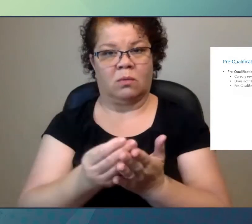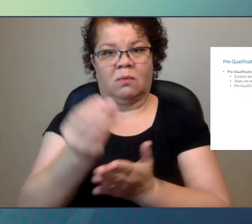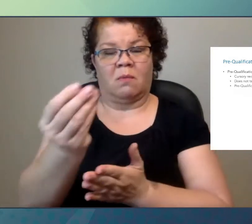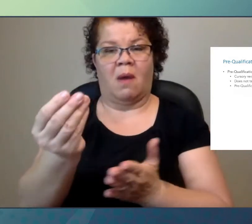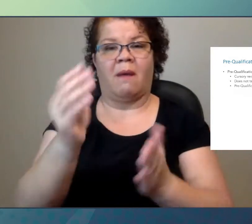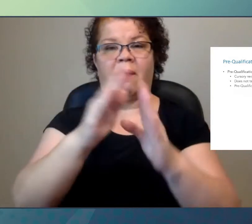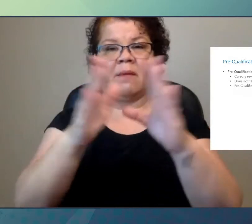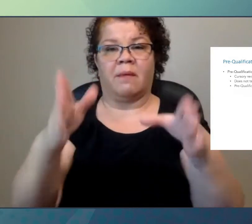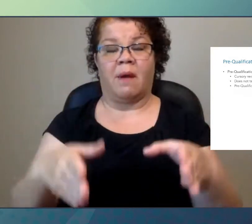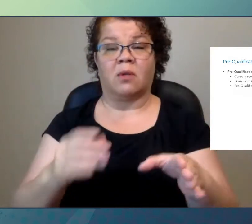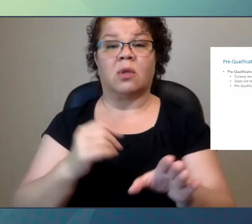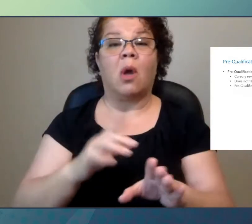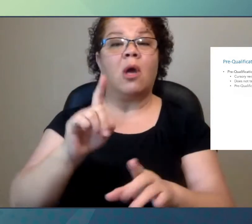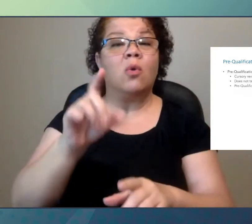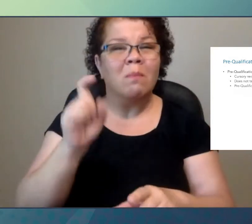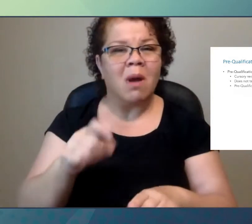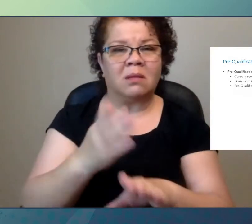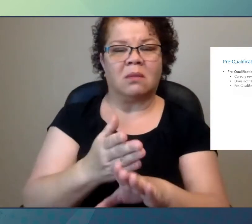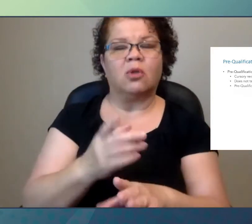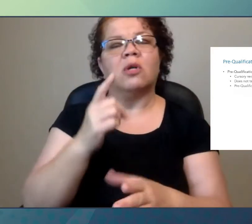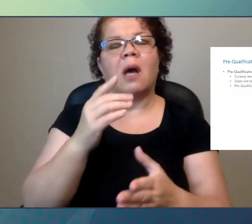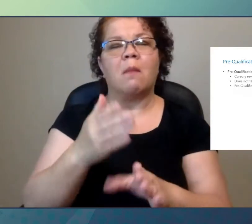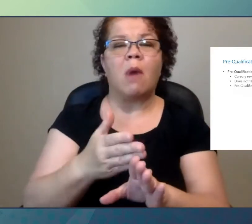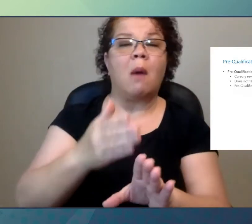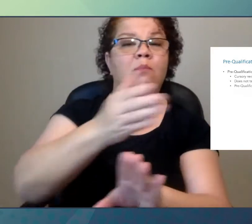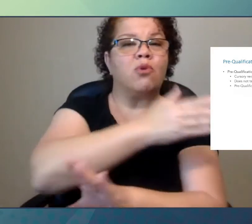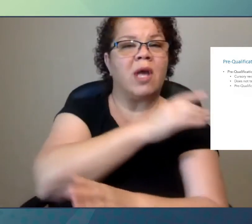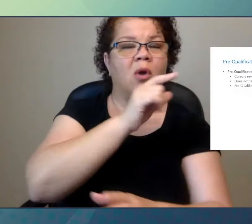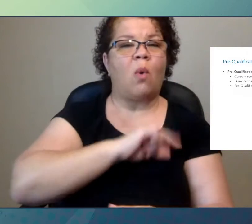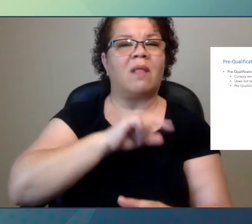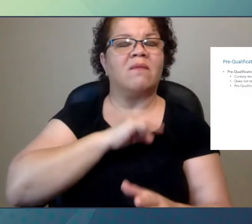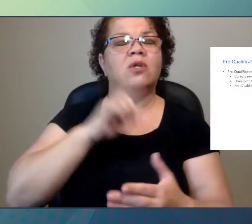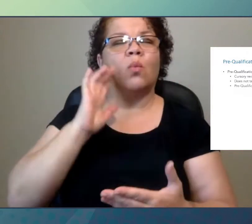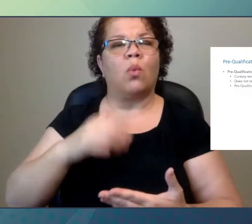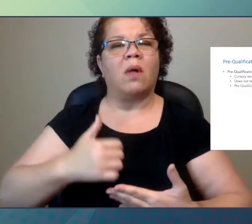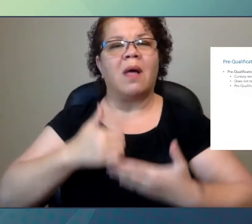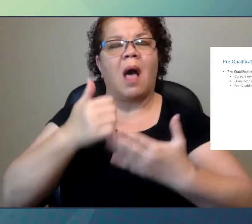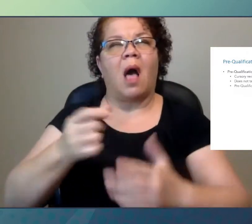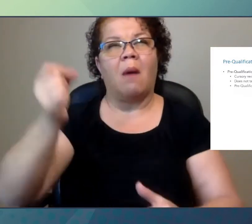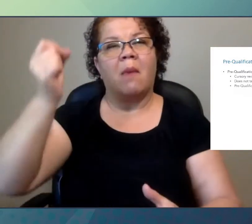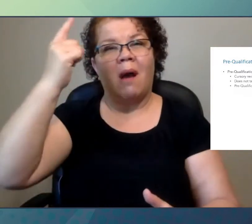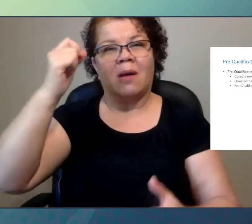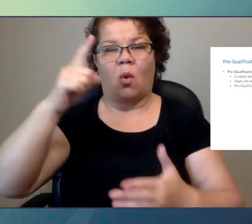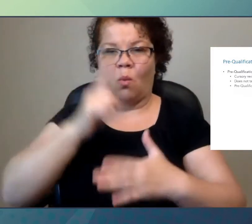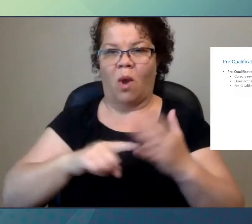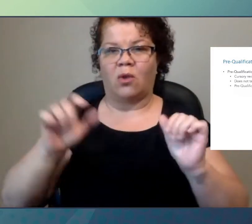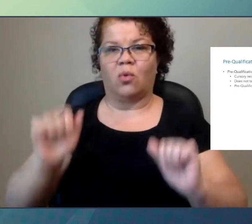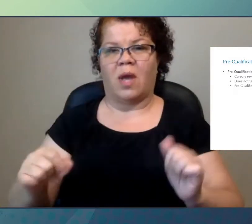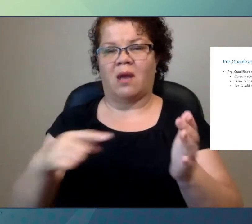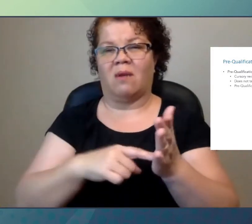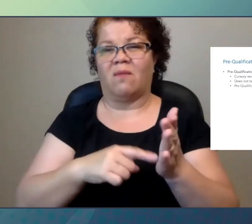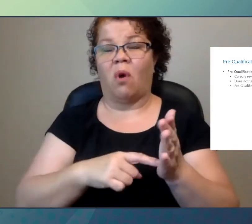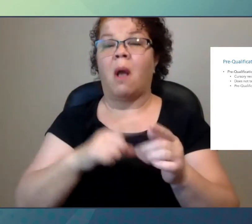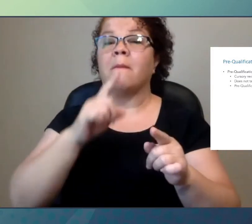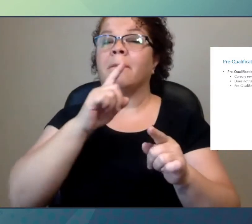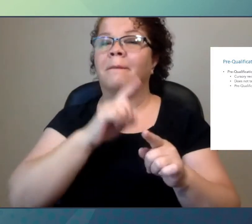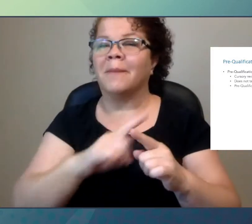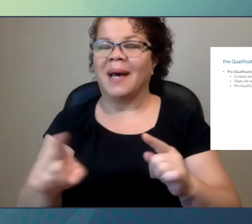a pre-qualification, while it gives you an idea of what you can afford, it doesn't really provide